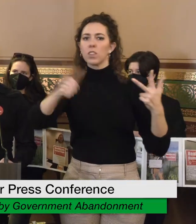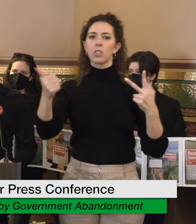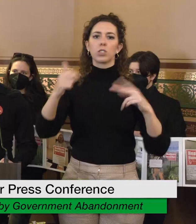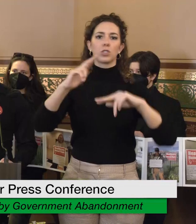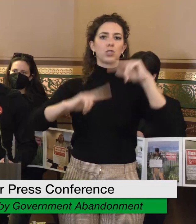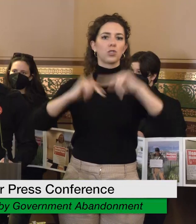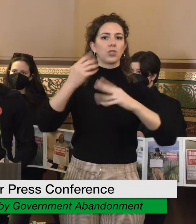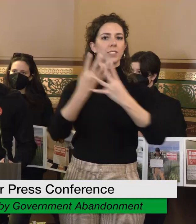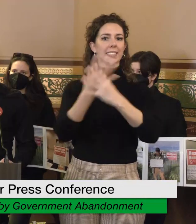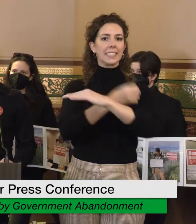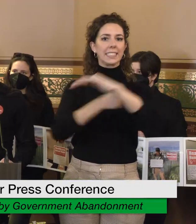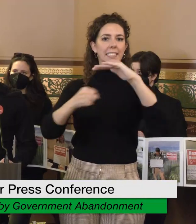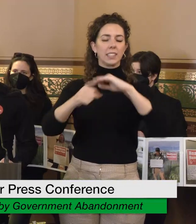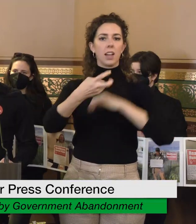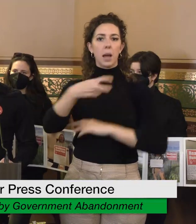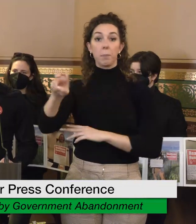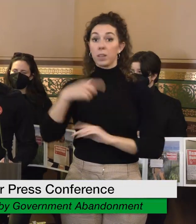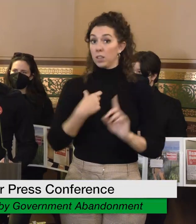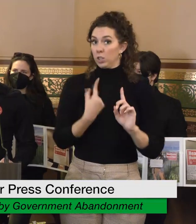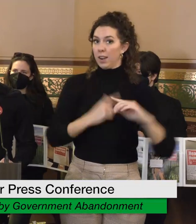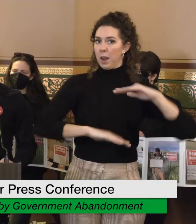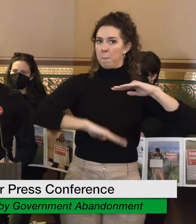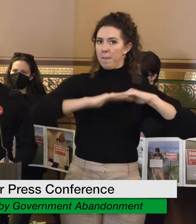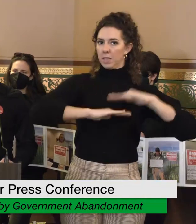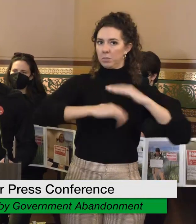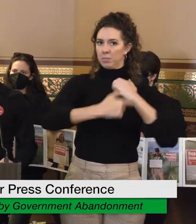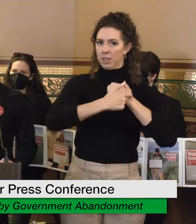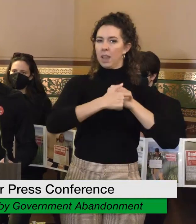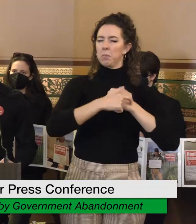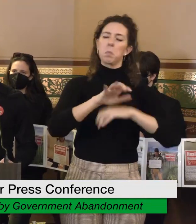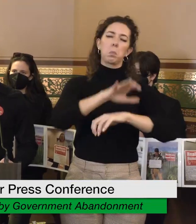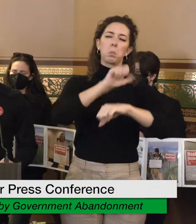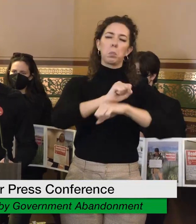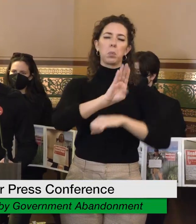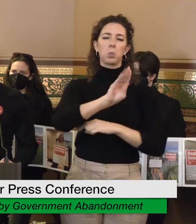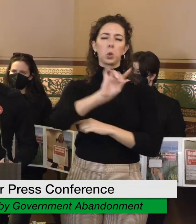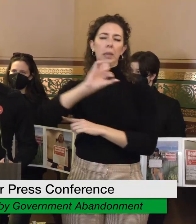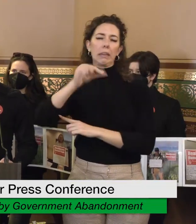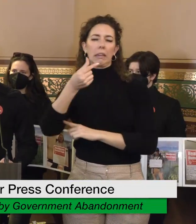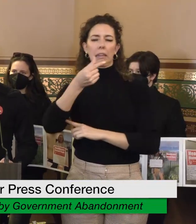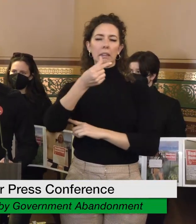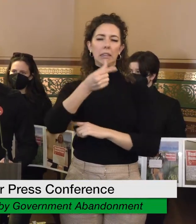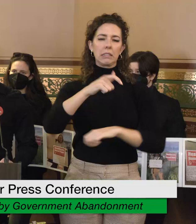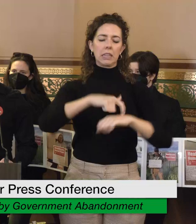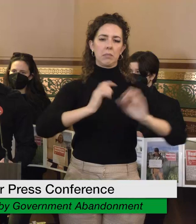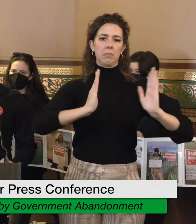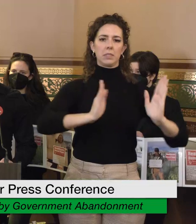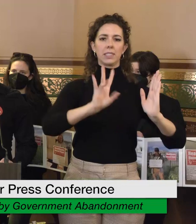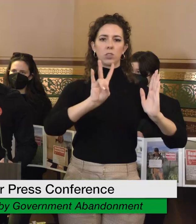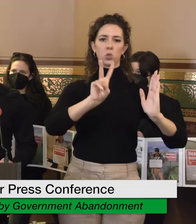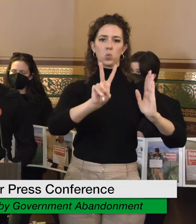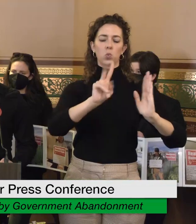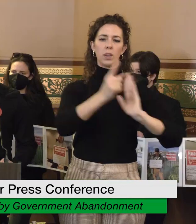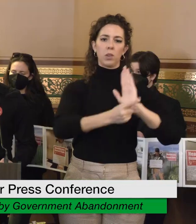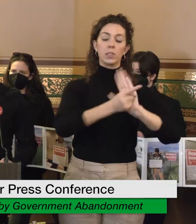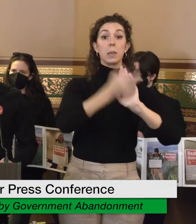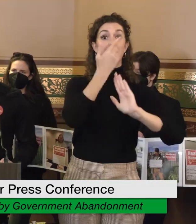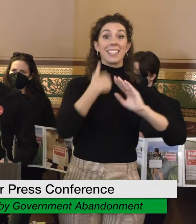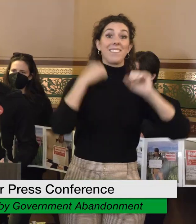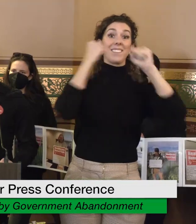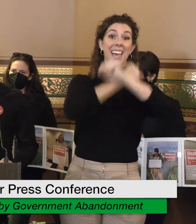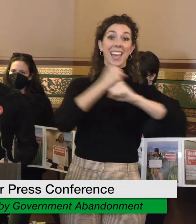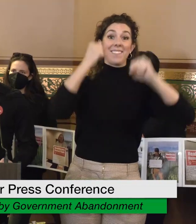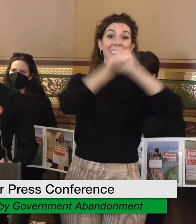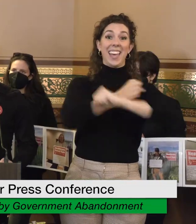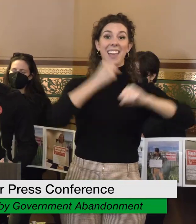is a maximum amount of time to be held in booking of 72 hours, and because I tried to advocate for what's right,